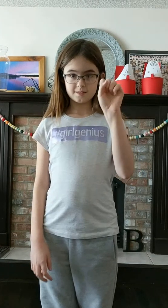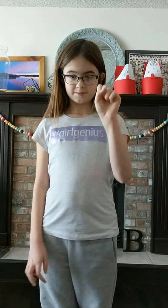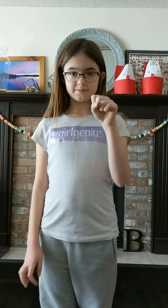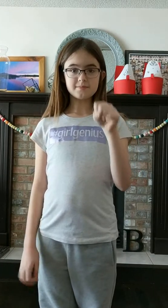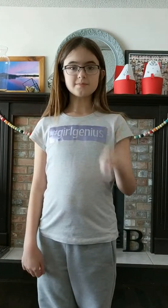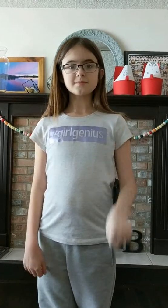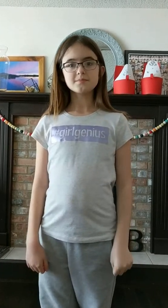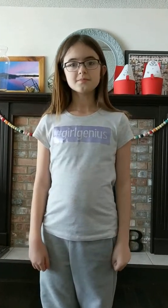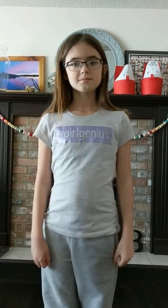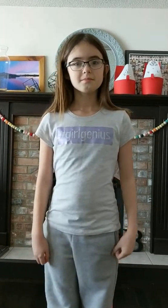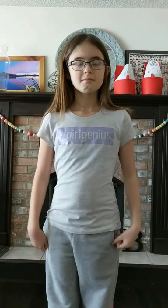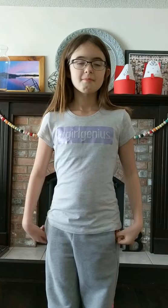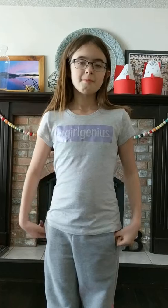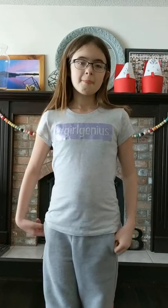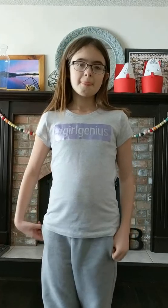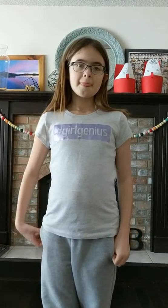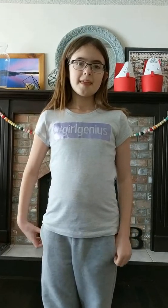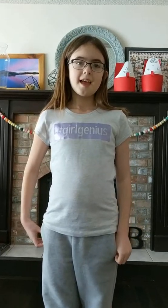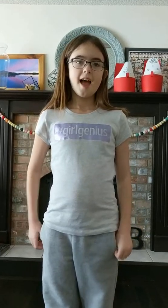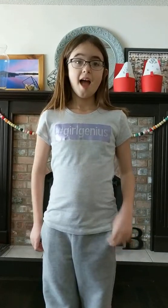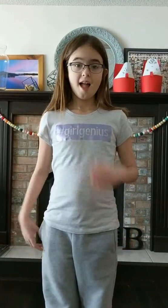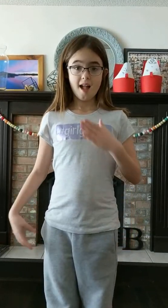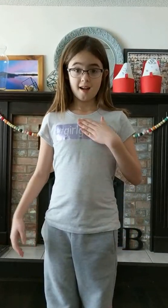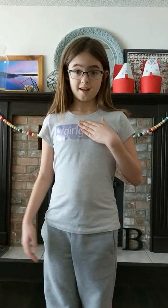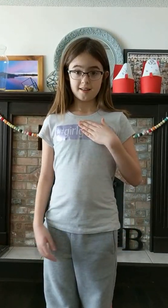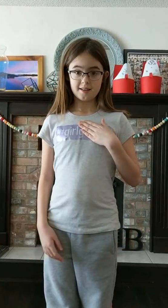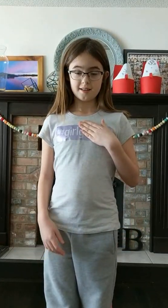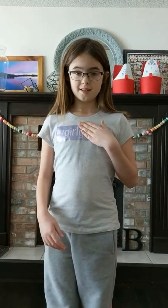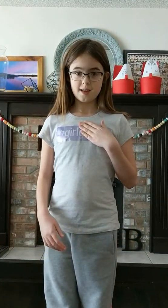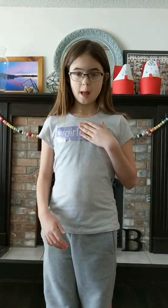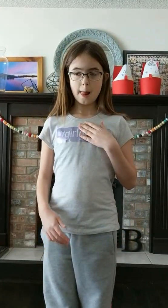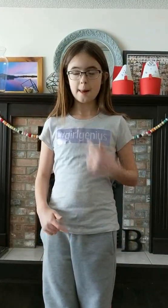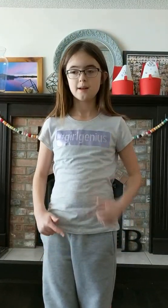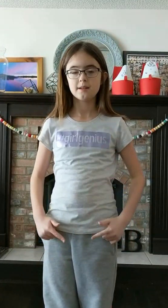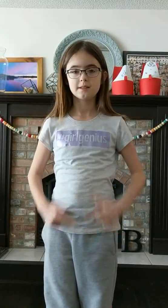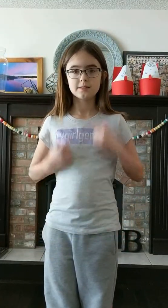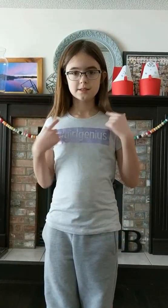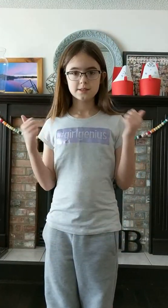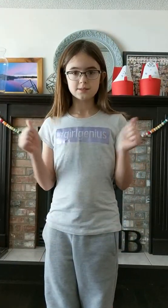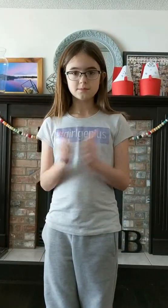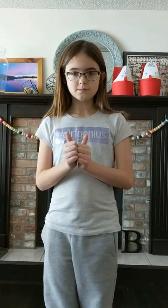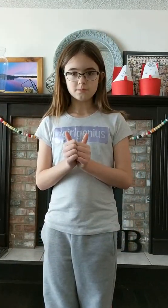Oh, do you live alone? Do you live alone? Okay, what about some transportation?